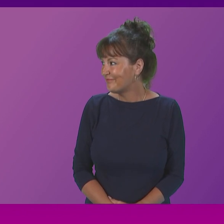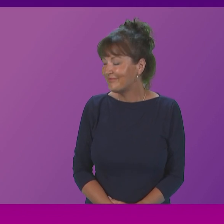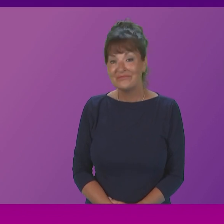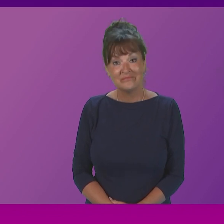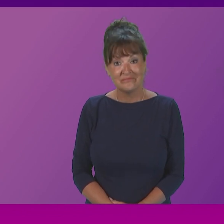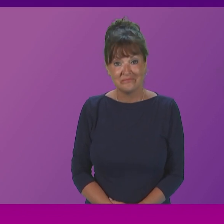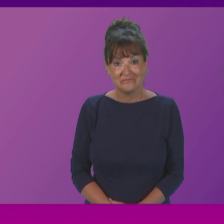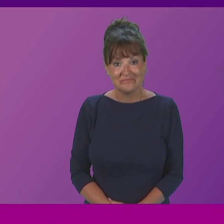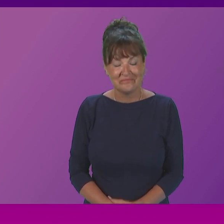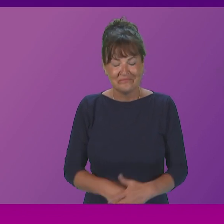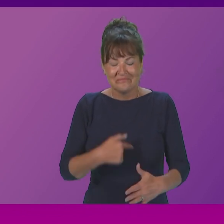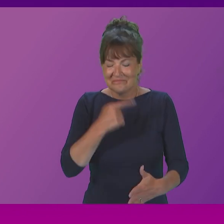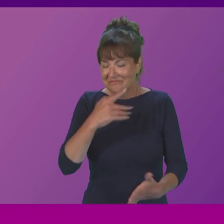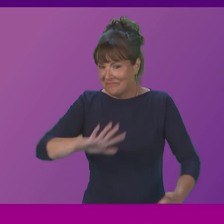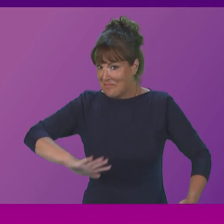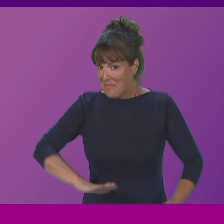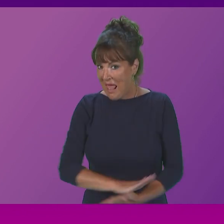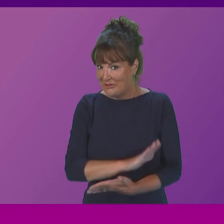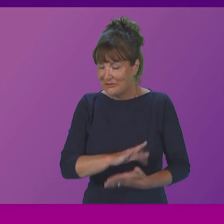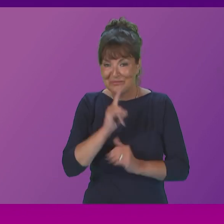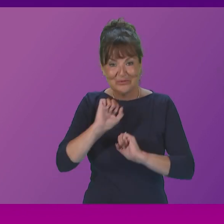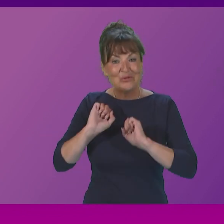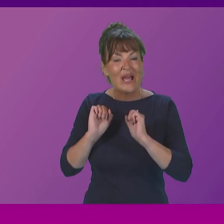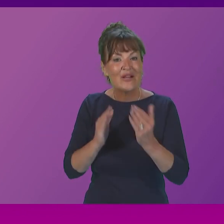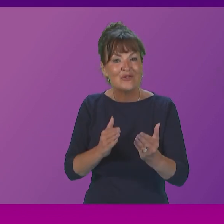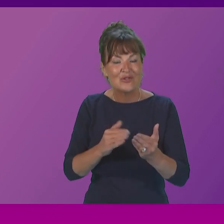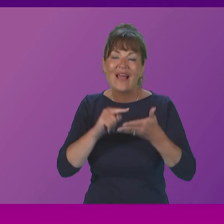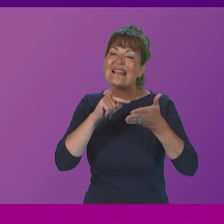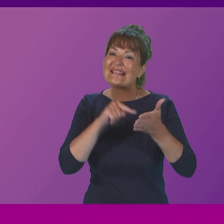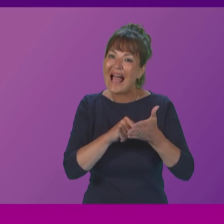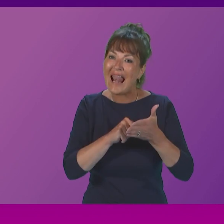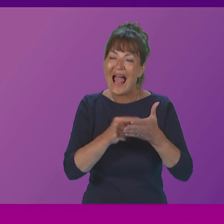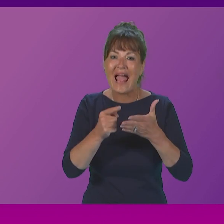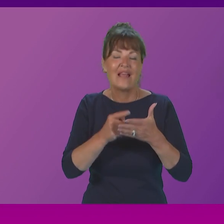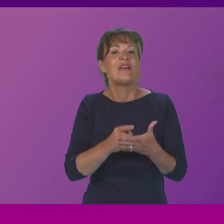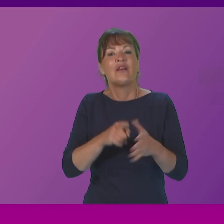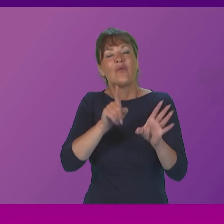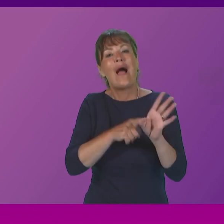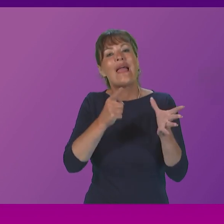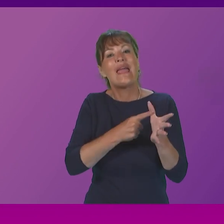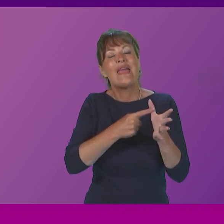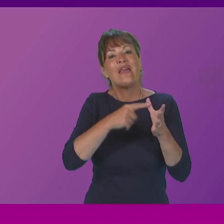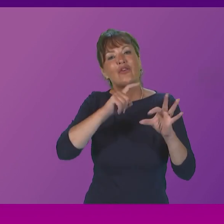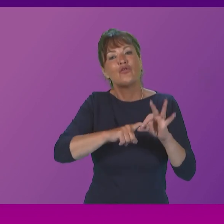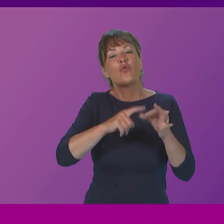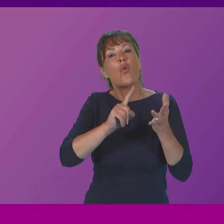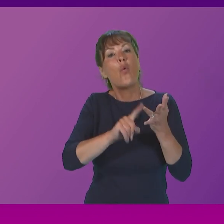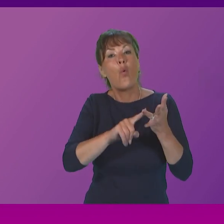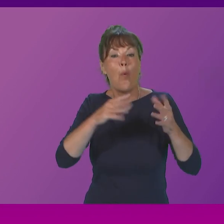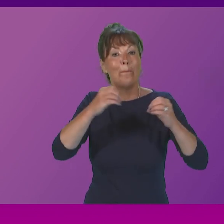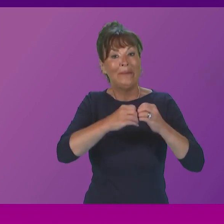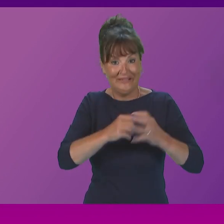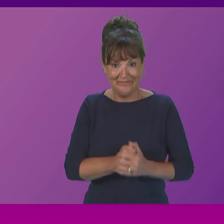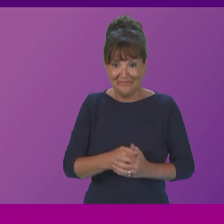It is now my great pleasure to introduce Talat Yacoub. Now, I have had the pleasure of working with